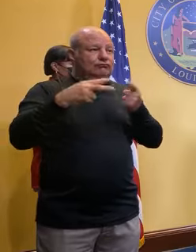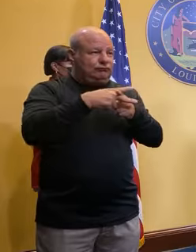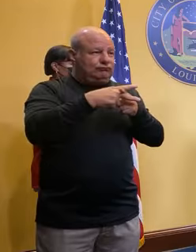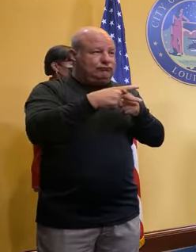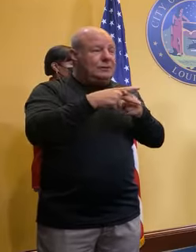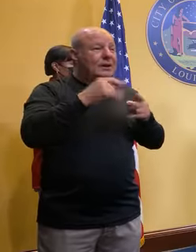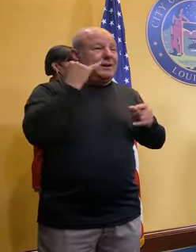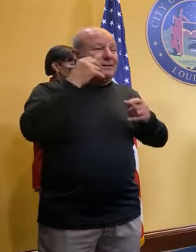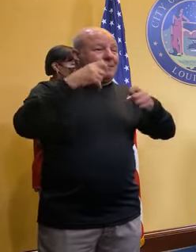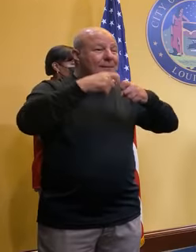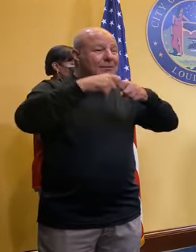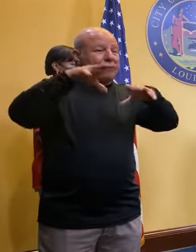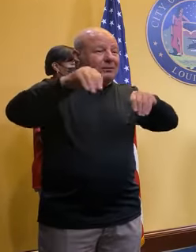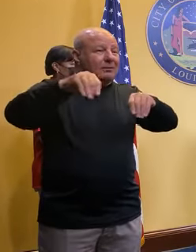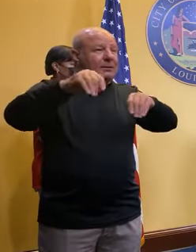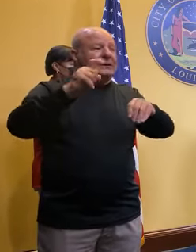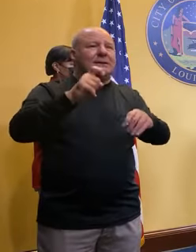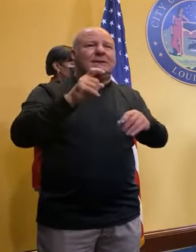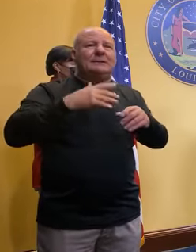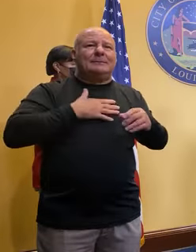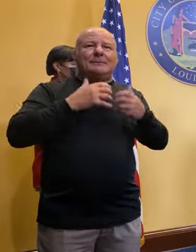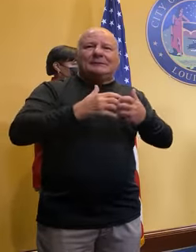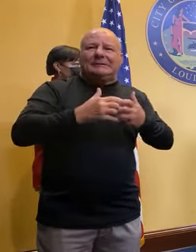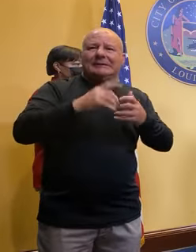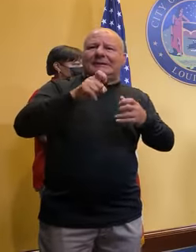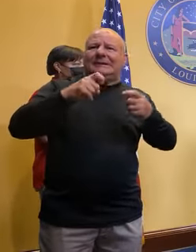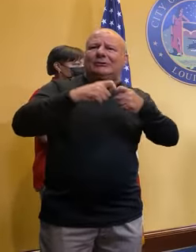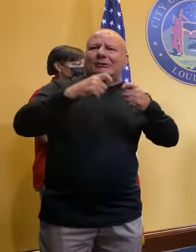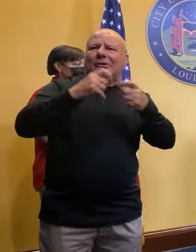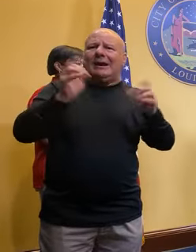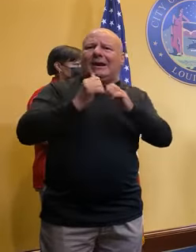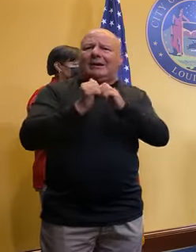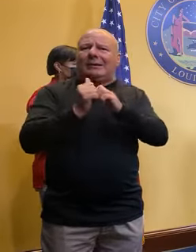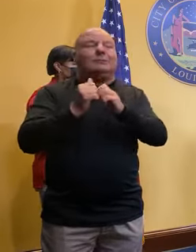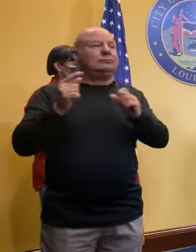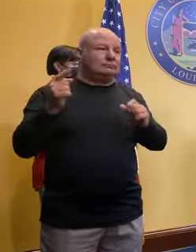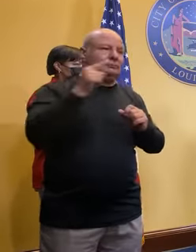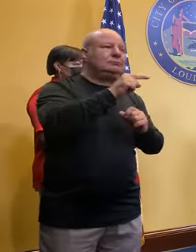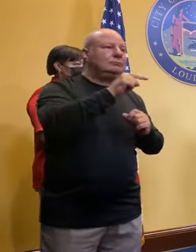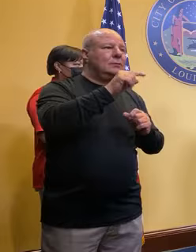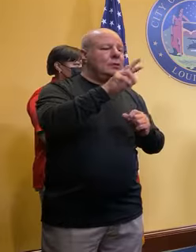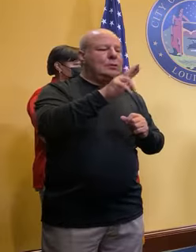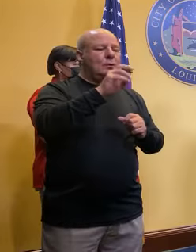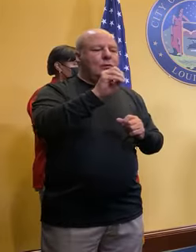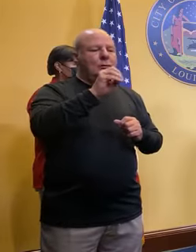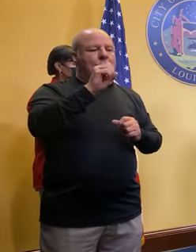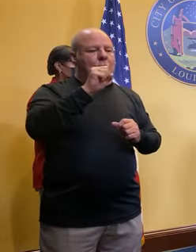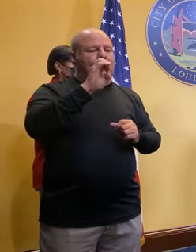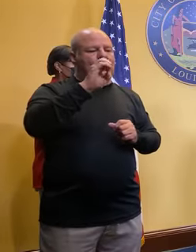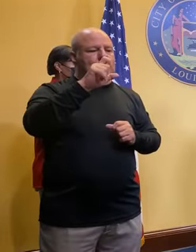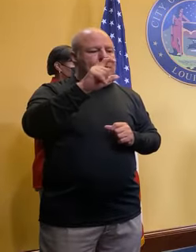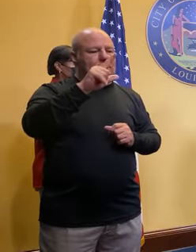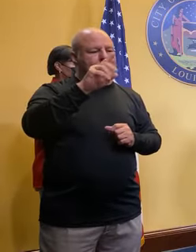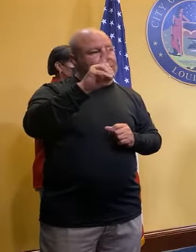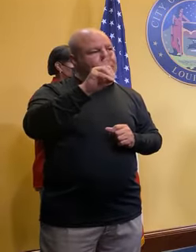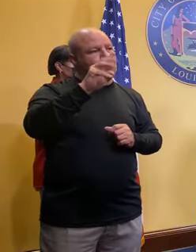issue, you need to stop by and charge up a medical device, please go to Rosenwald Center between 8 and 6 starting